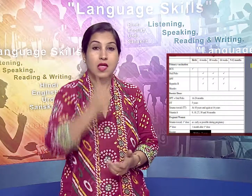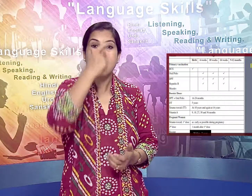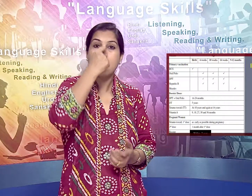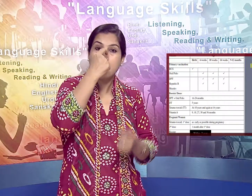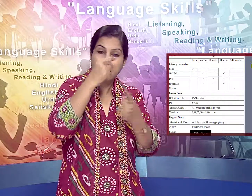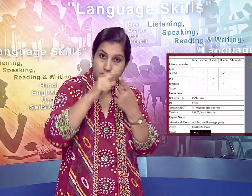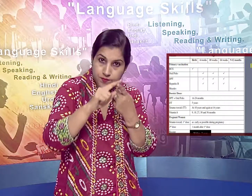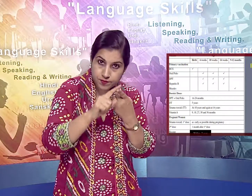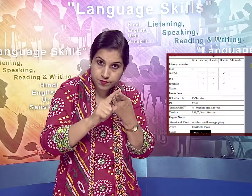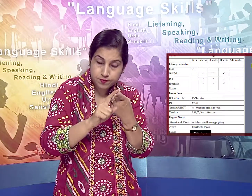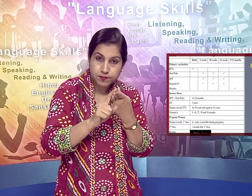polio drops are given.